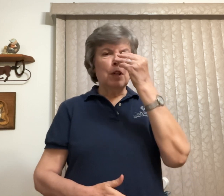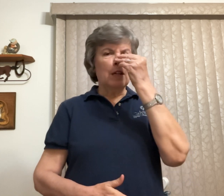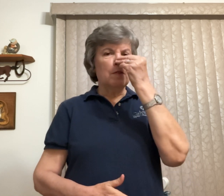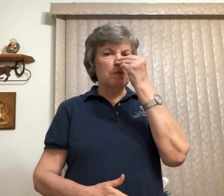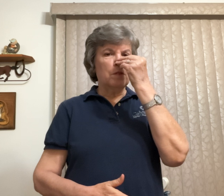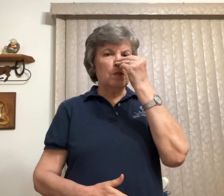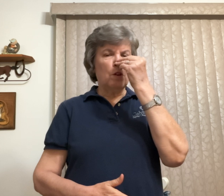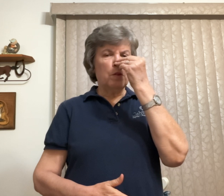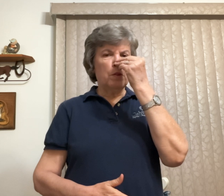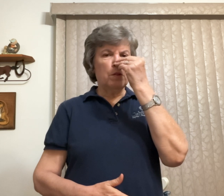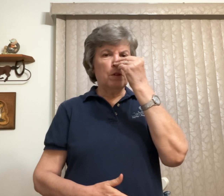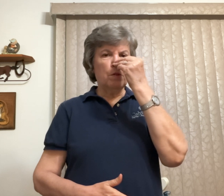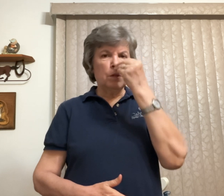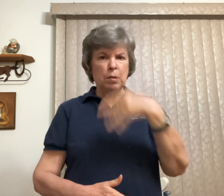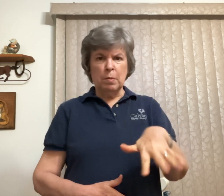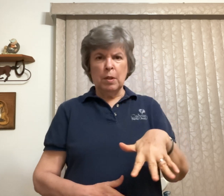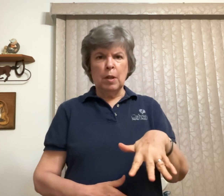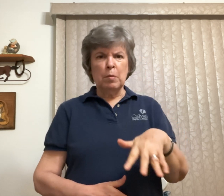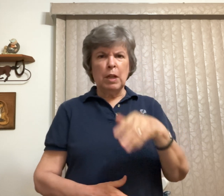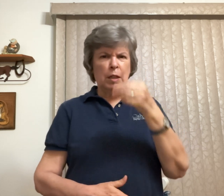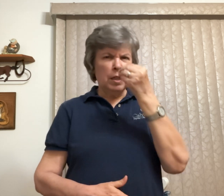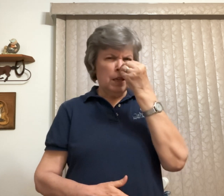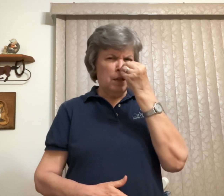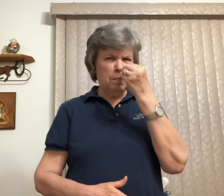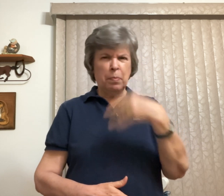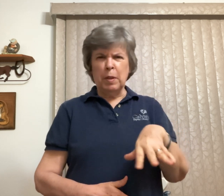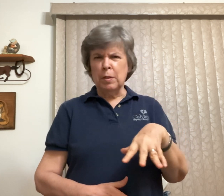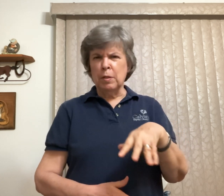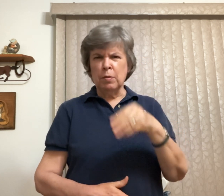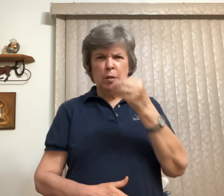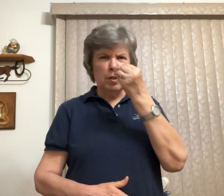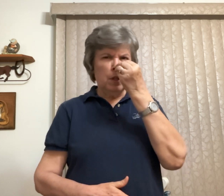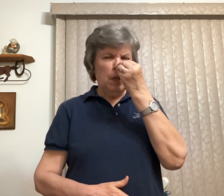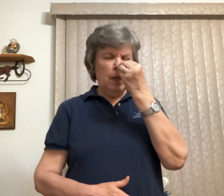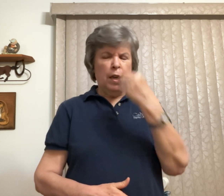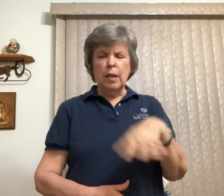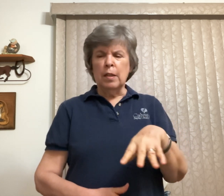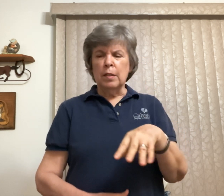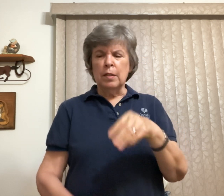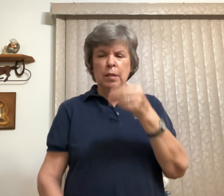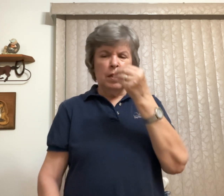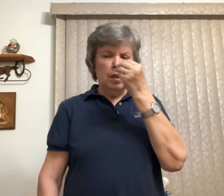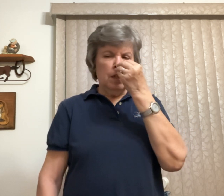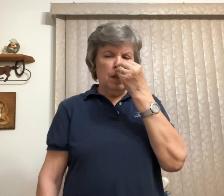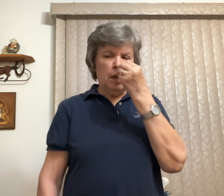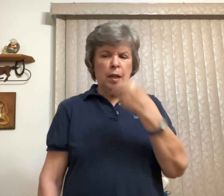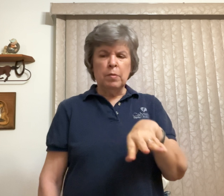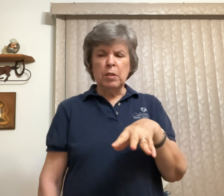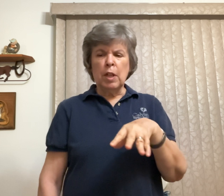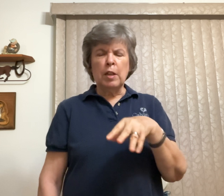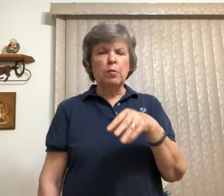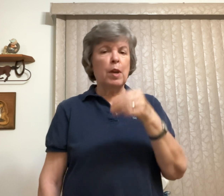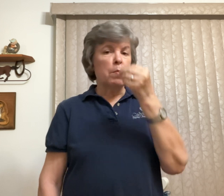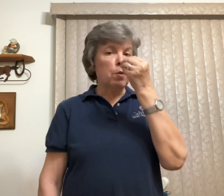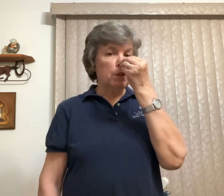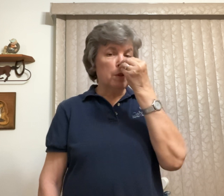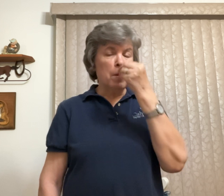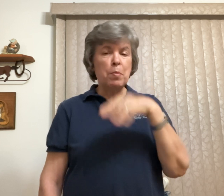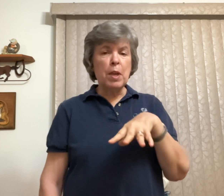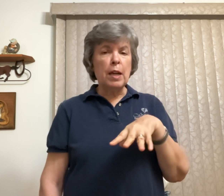of start with your nose and come down like that. Indifferent. And I have decided the way I'm going to remember that. I'm